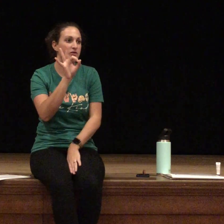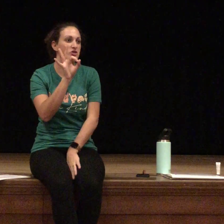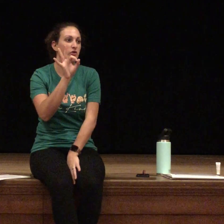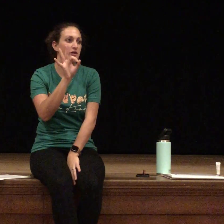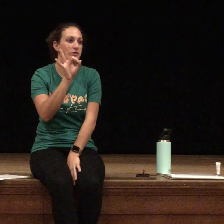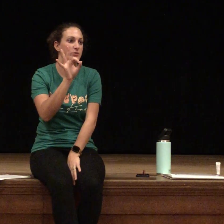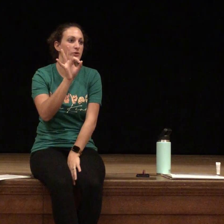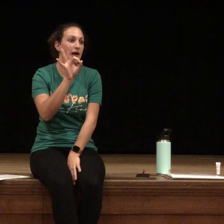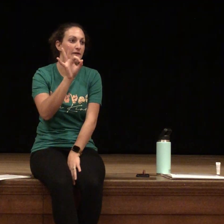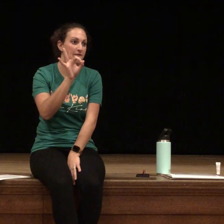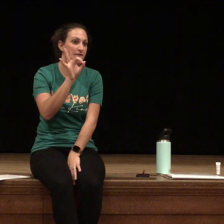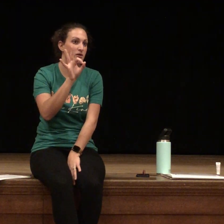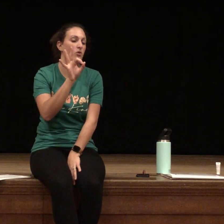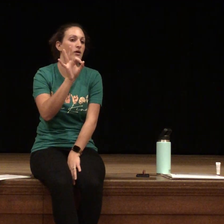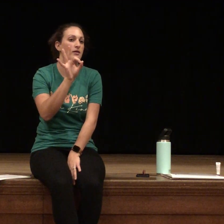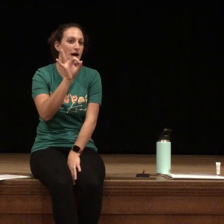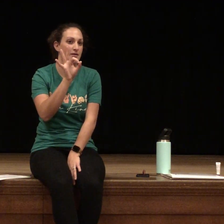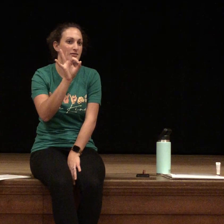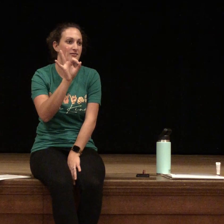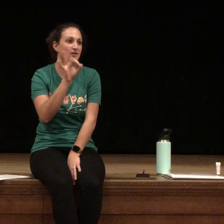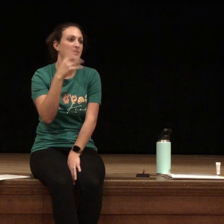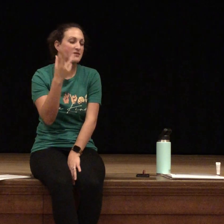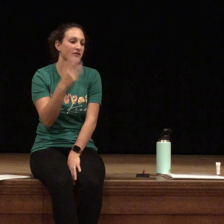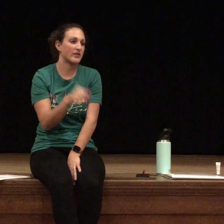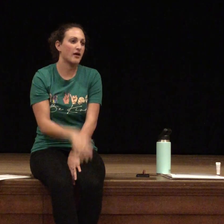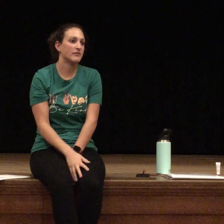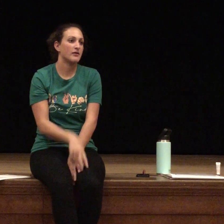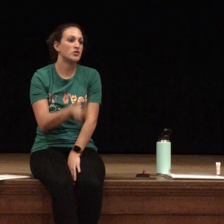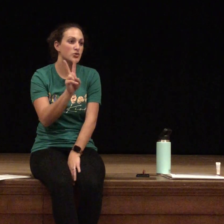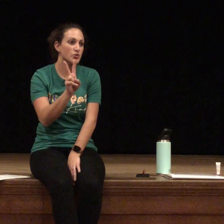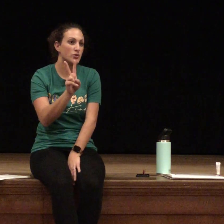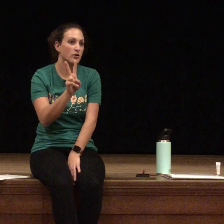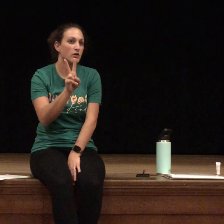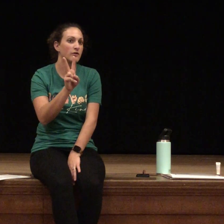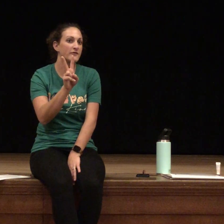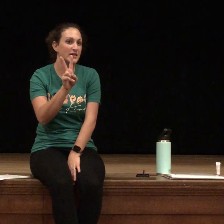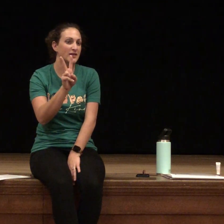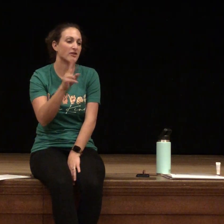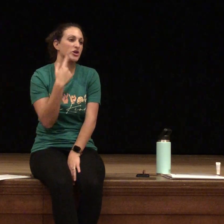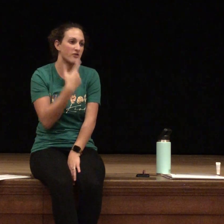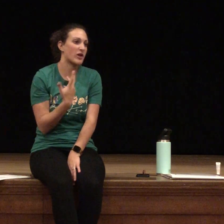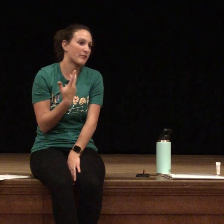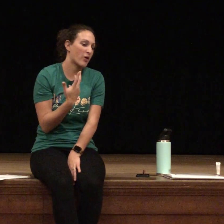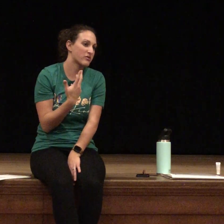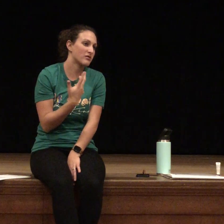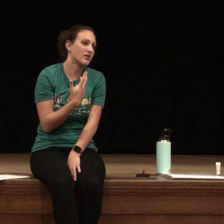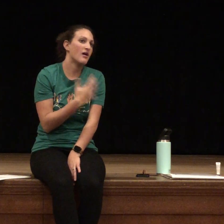show the difference between F or 9. Stuff like that. 2 or V look different on the